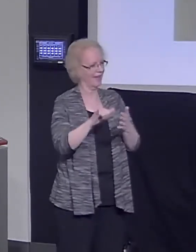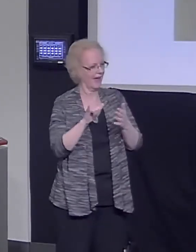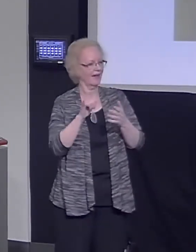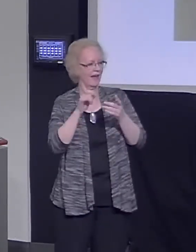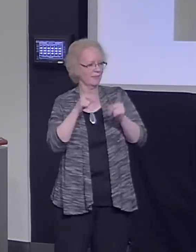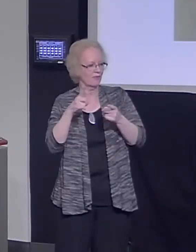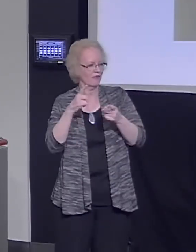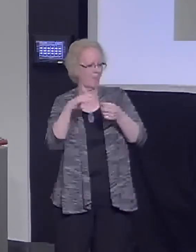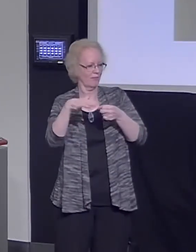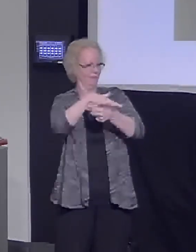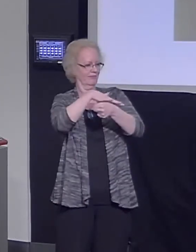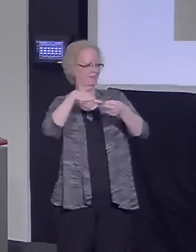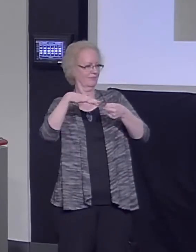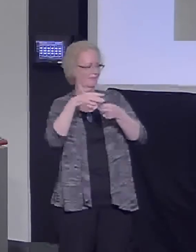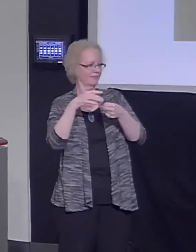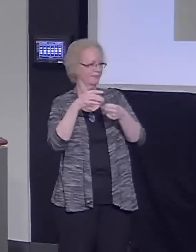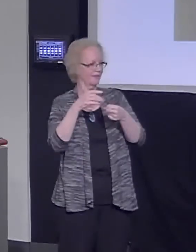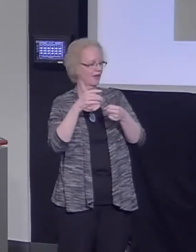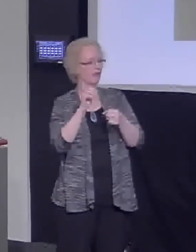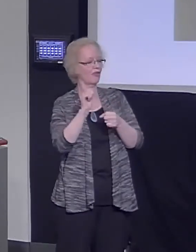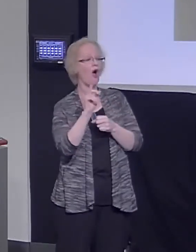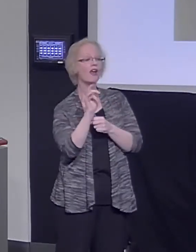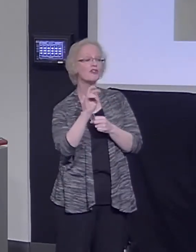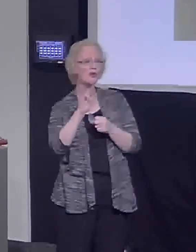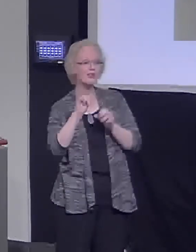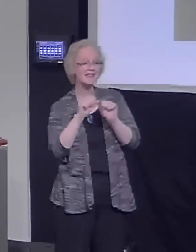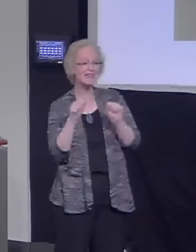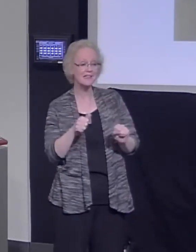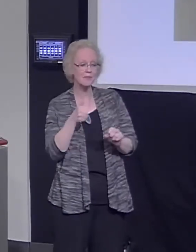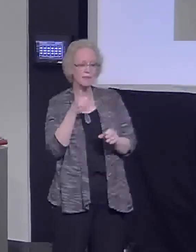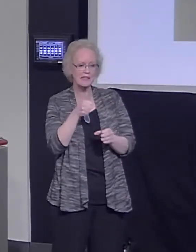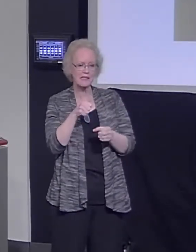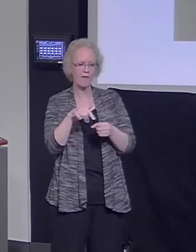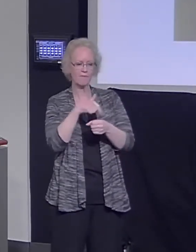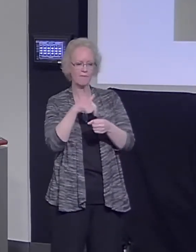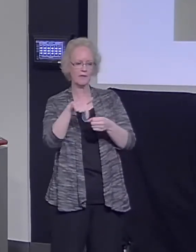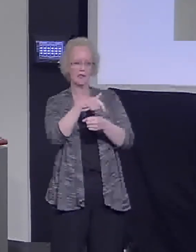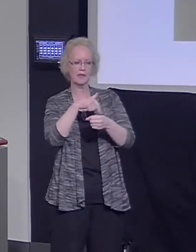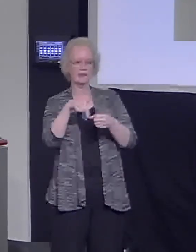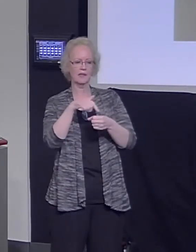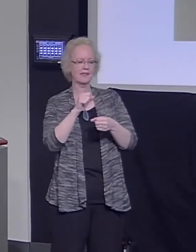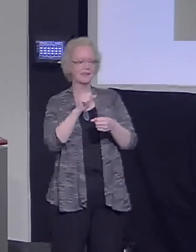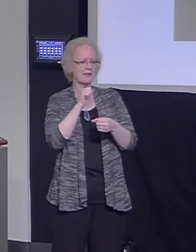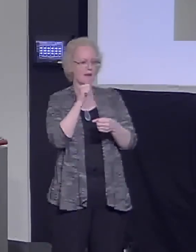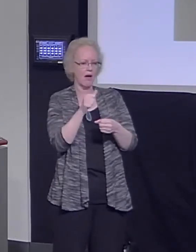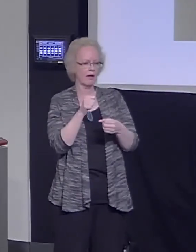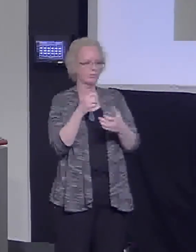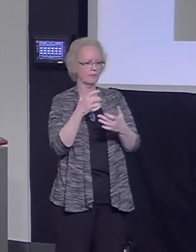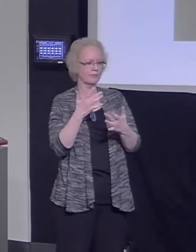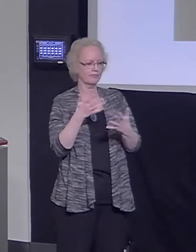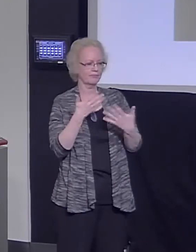the auditory system. They are not sort of probably prone enough